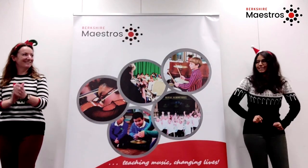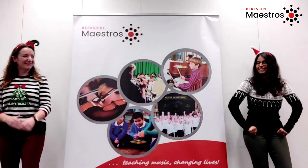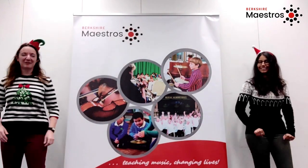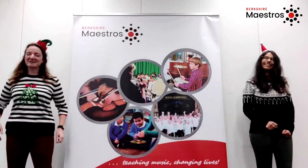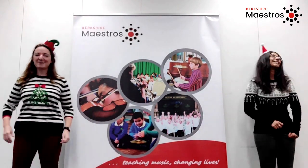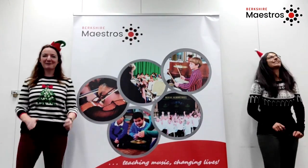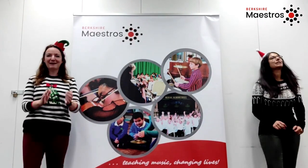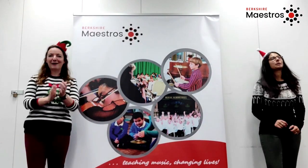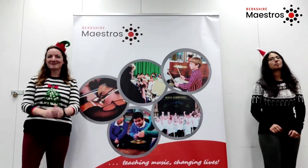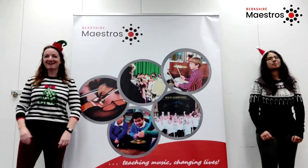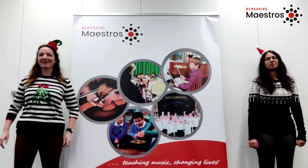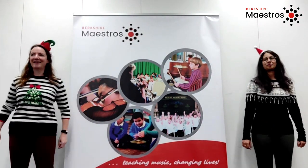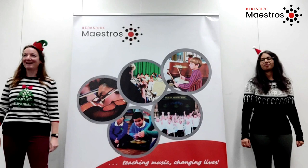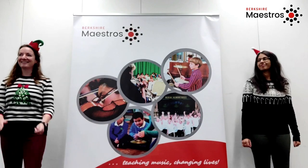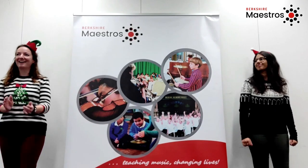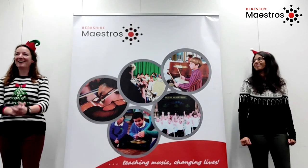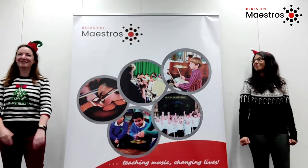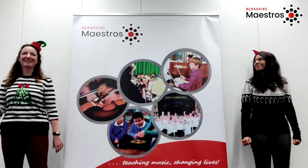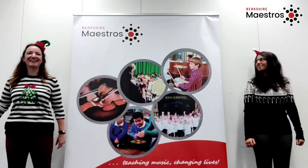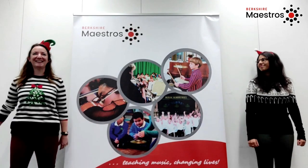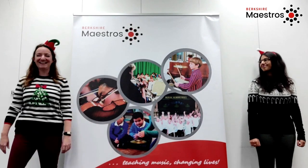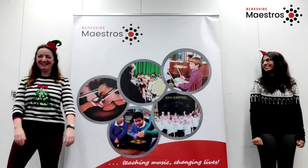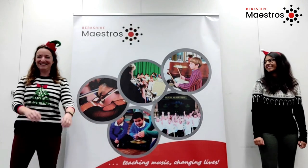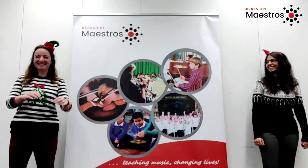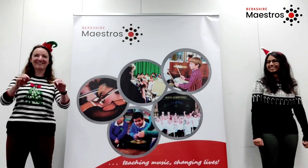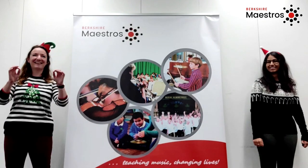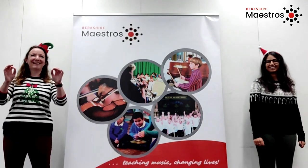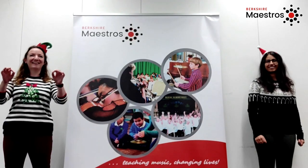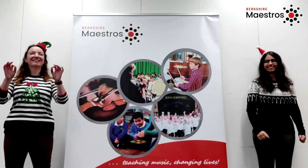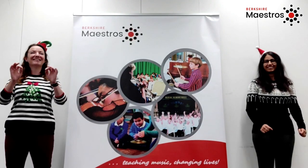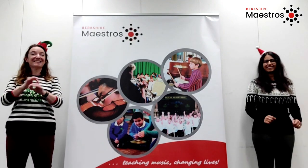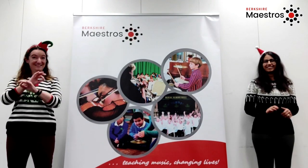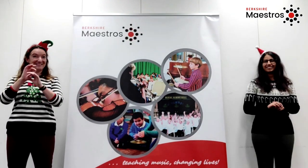As with our stamp and claps. Okay, are we ready? Okay.